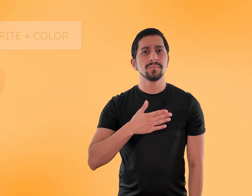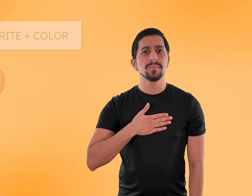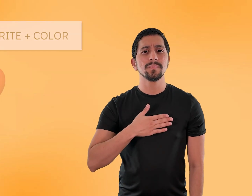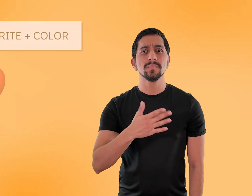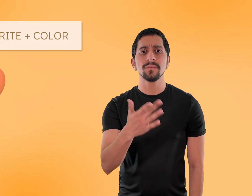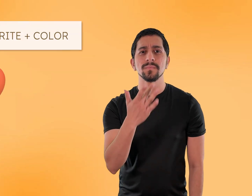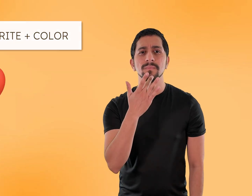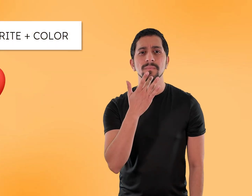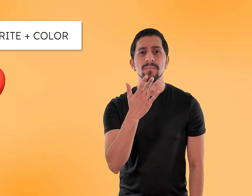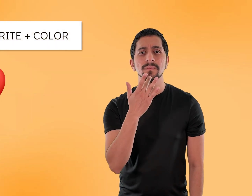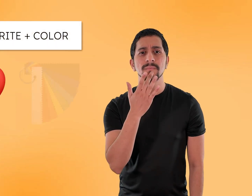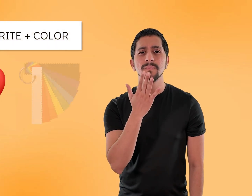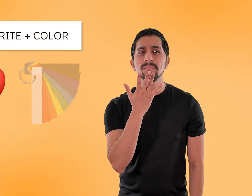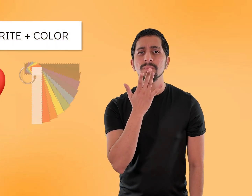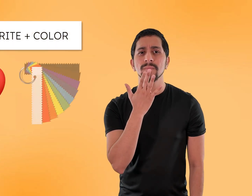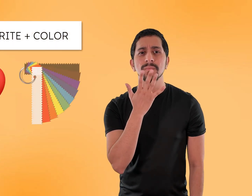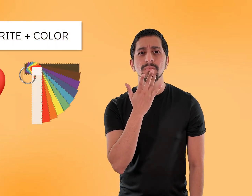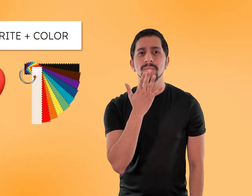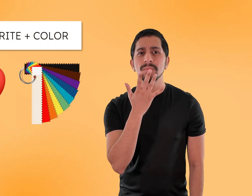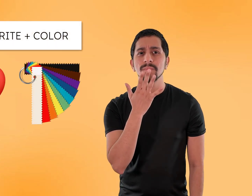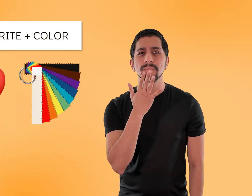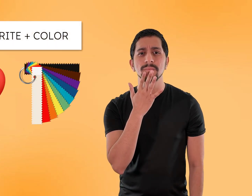My favorite color.